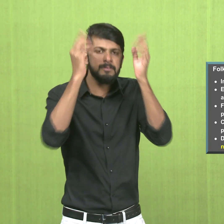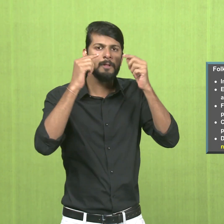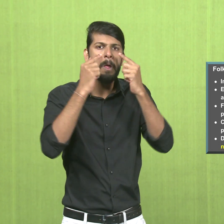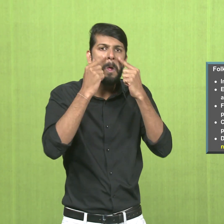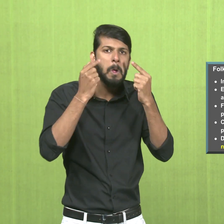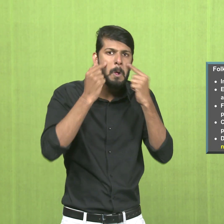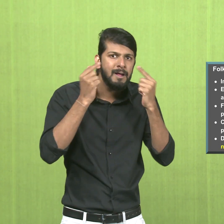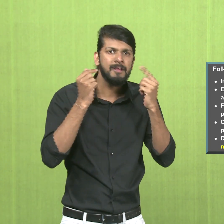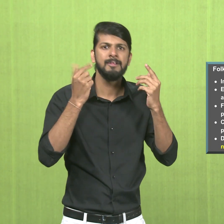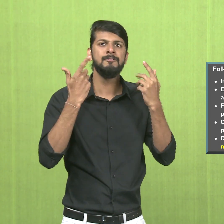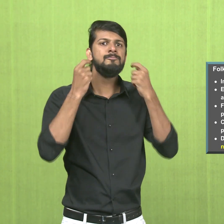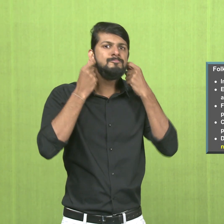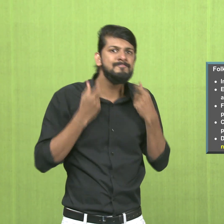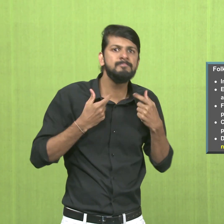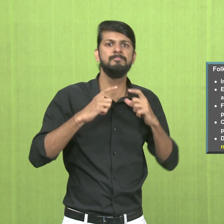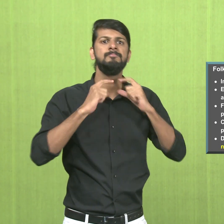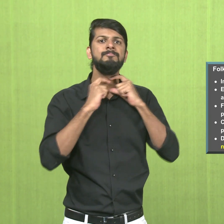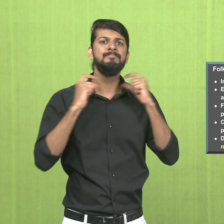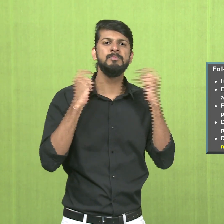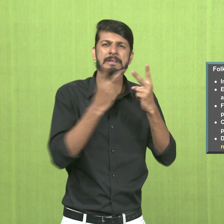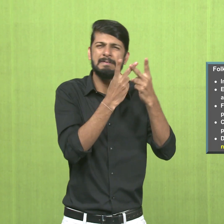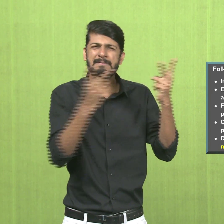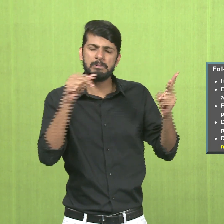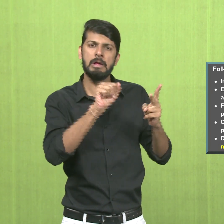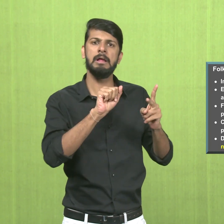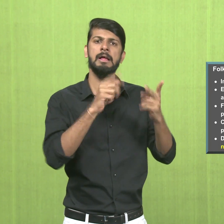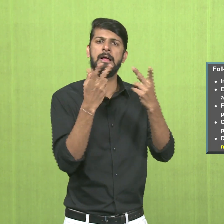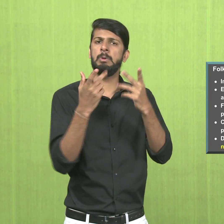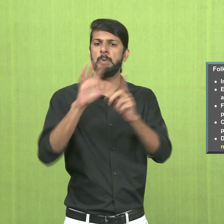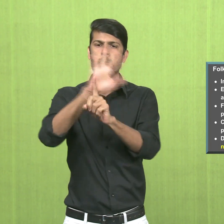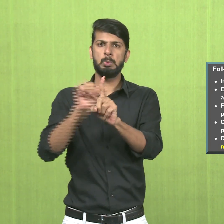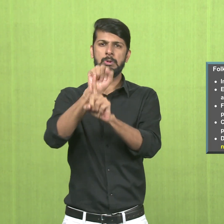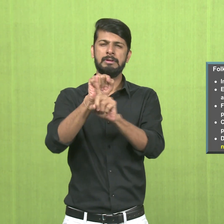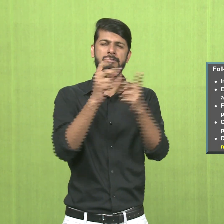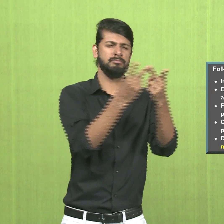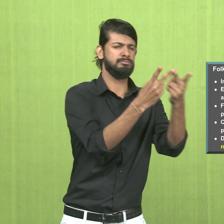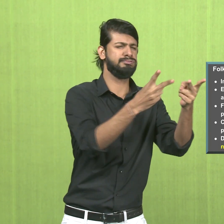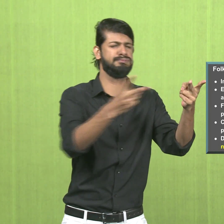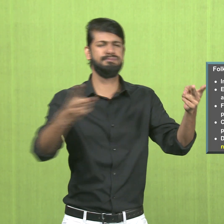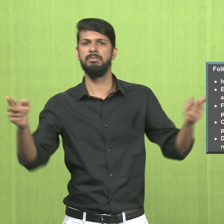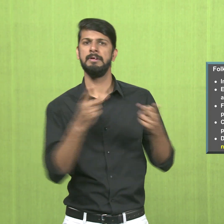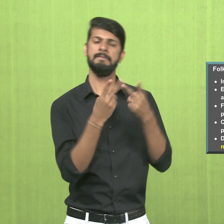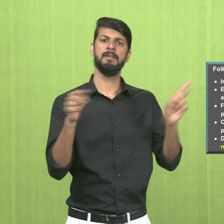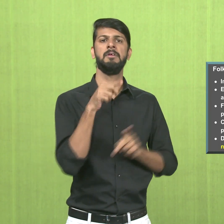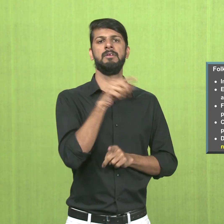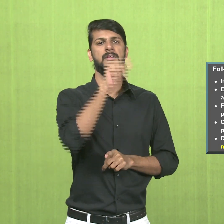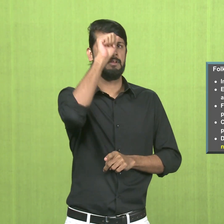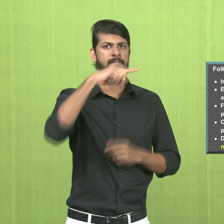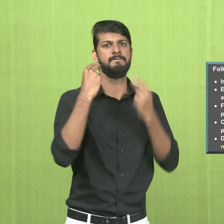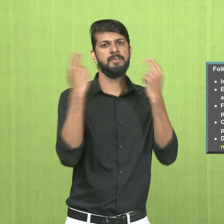generations of people who have been the natives, and each of